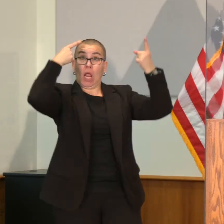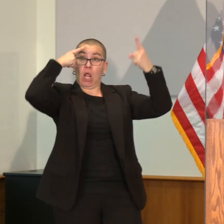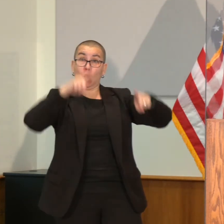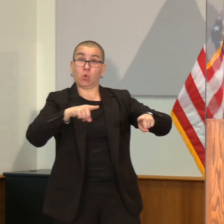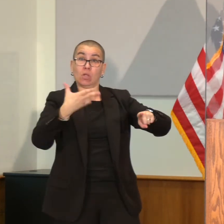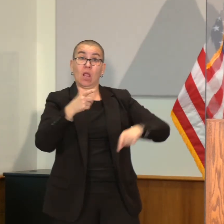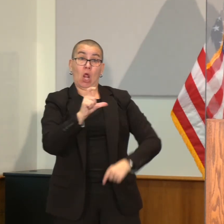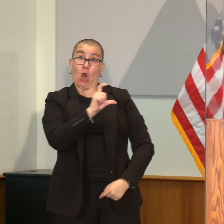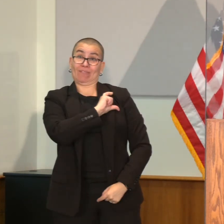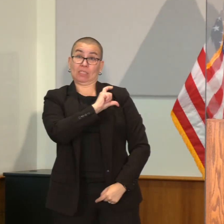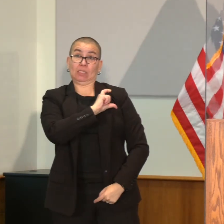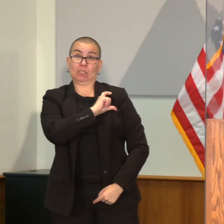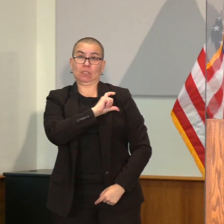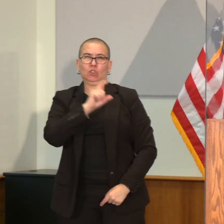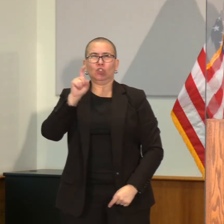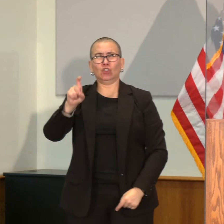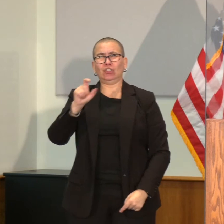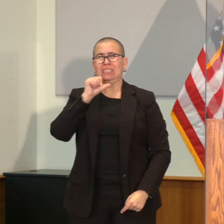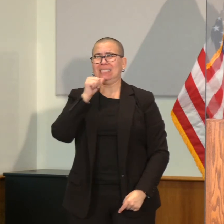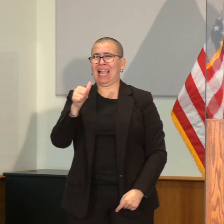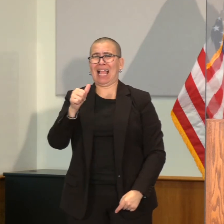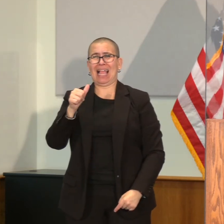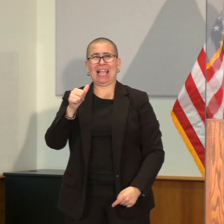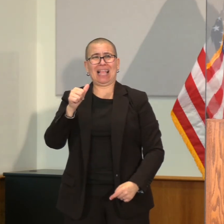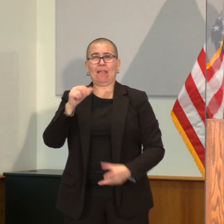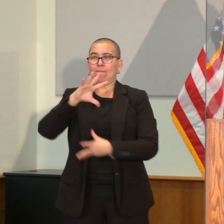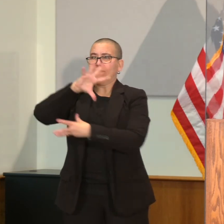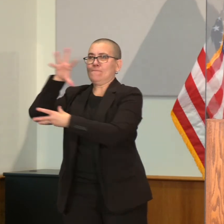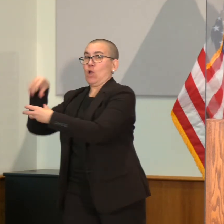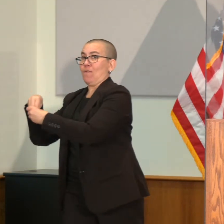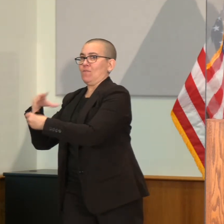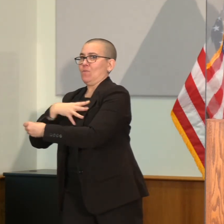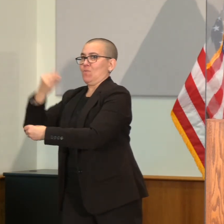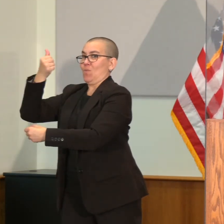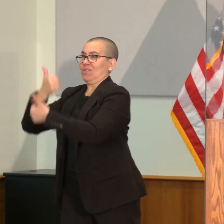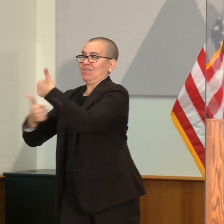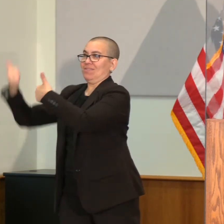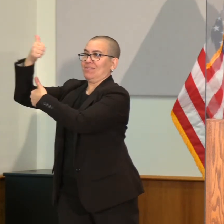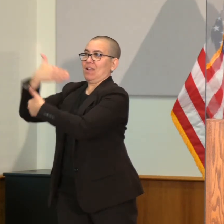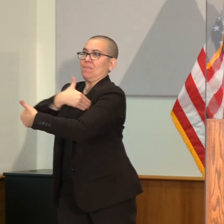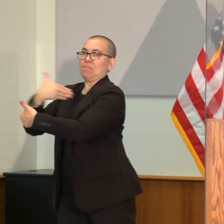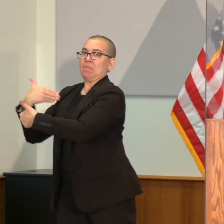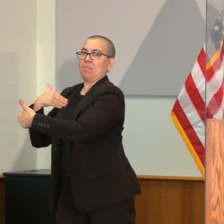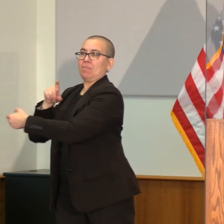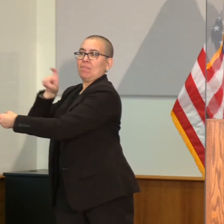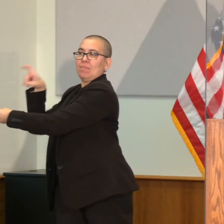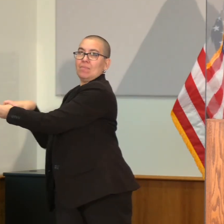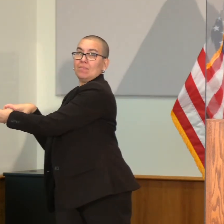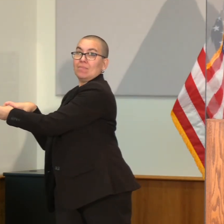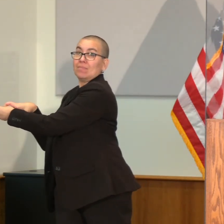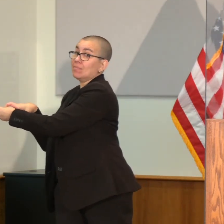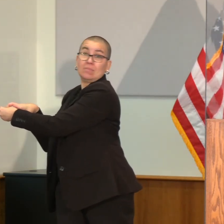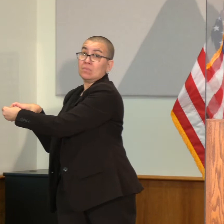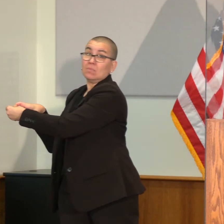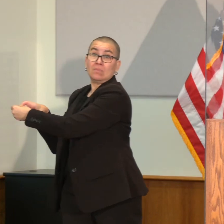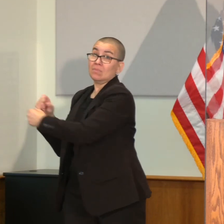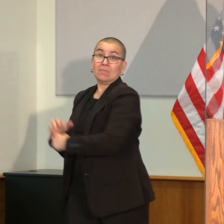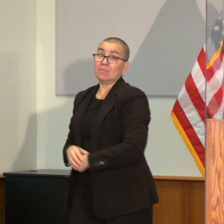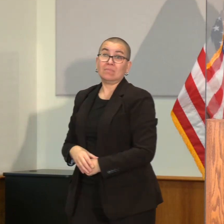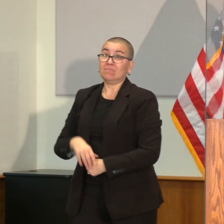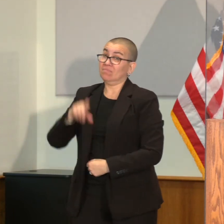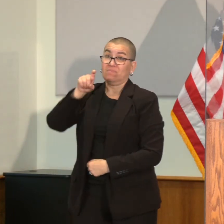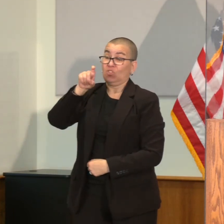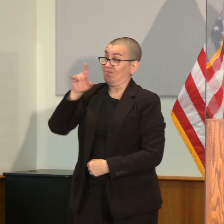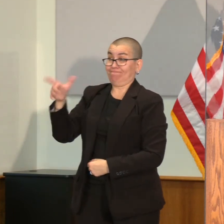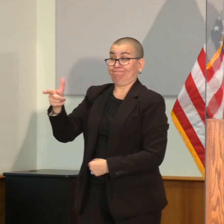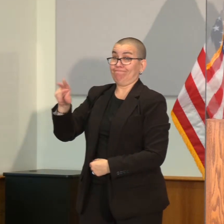on that will come from, but we will see. I've been surprised before. But no, I think that process will be done right. It needs to happen. I think you